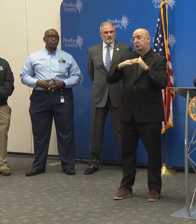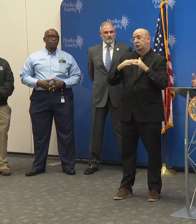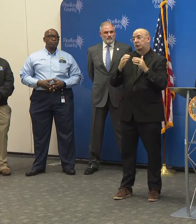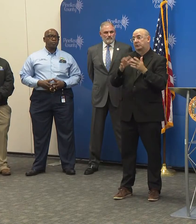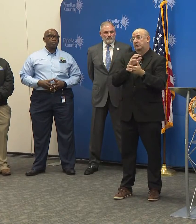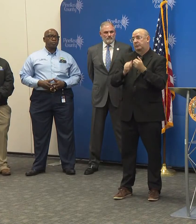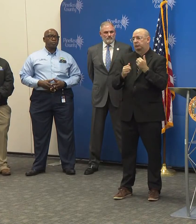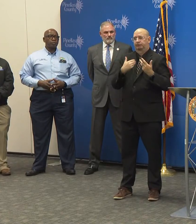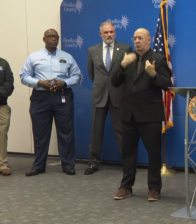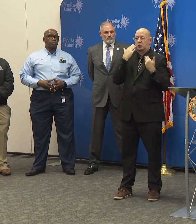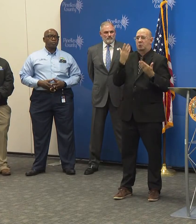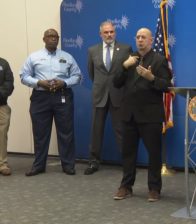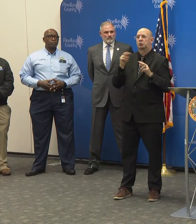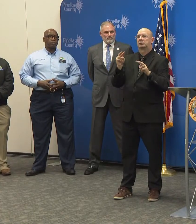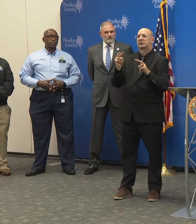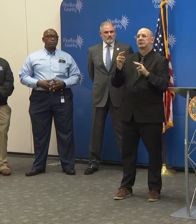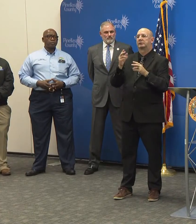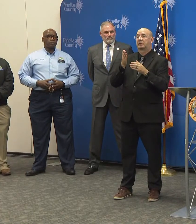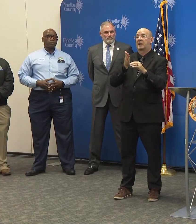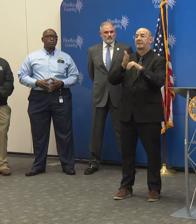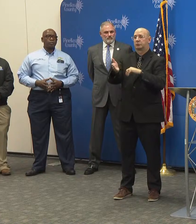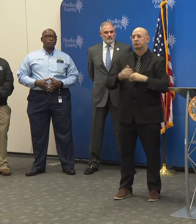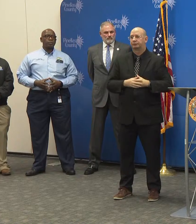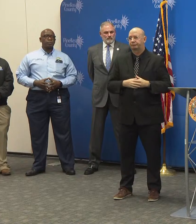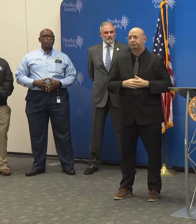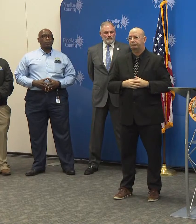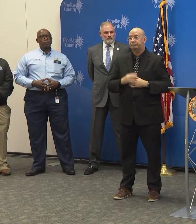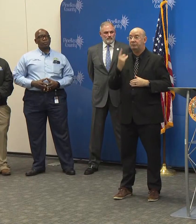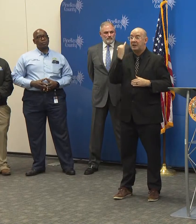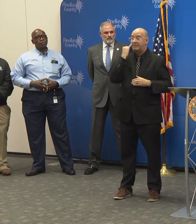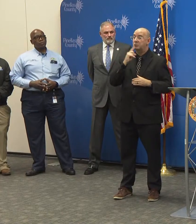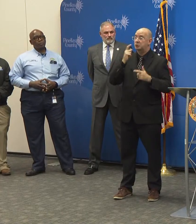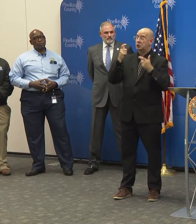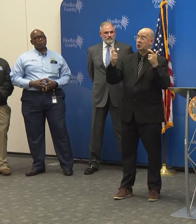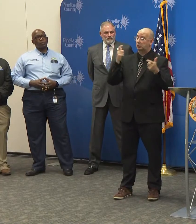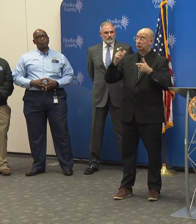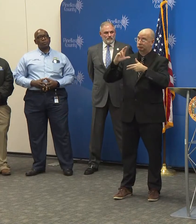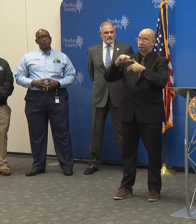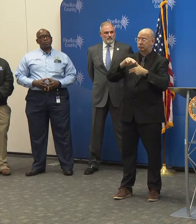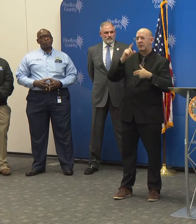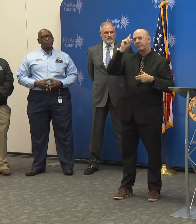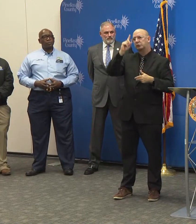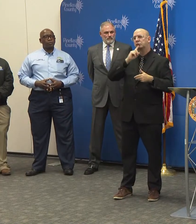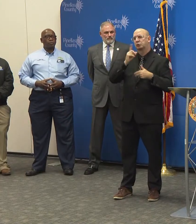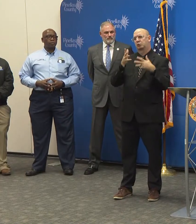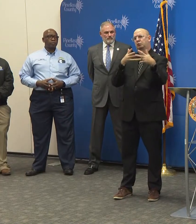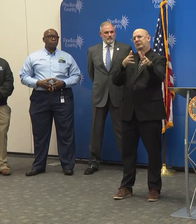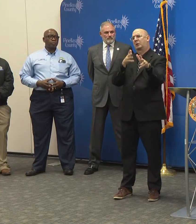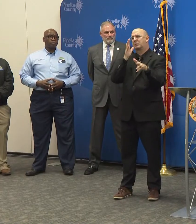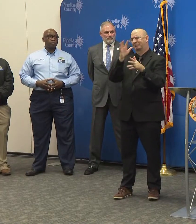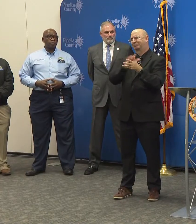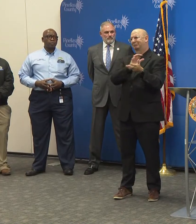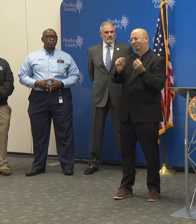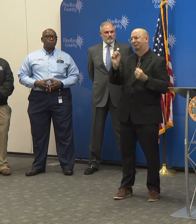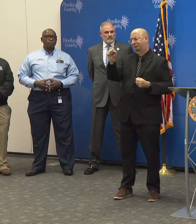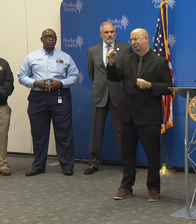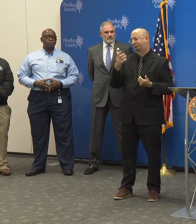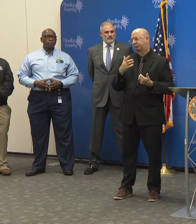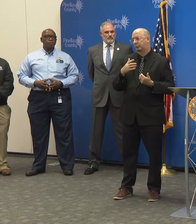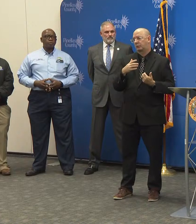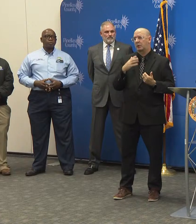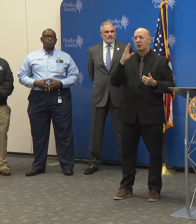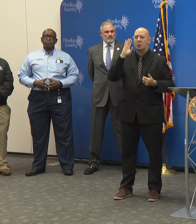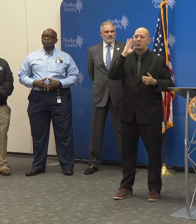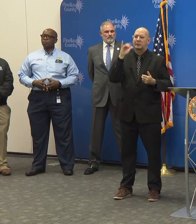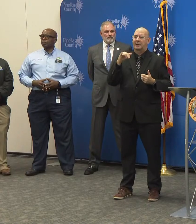there's a direct impact of a major hurricane, you are going to see wind damage. I know we have good building codes. I know a lot of this stuff has done a lot better